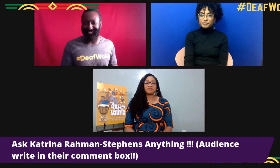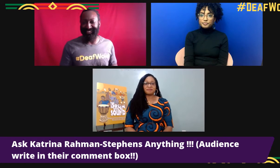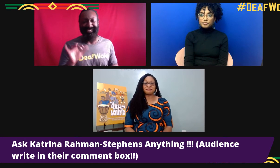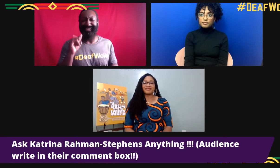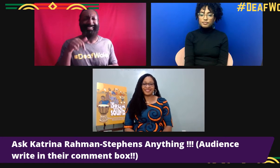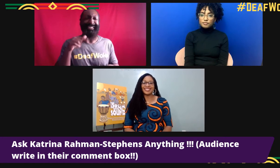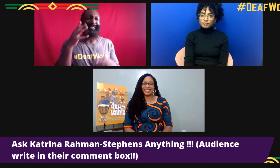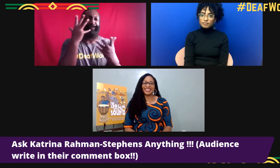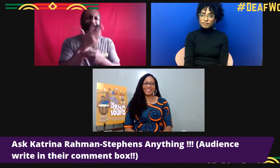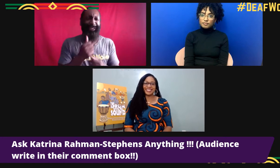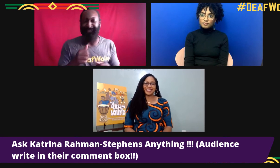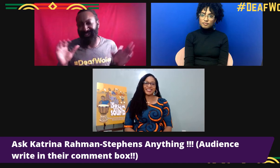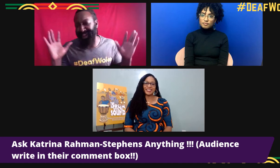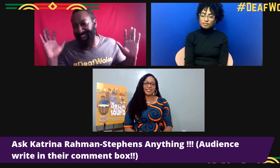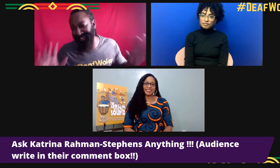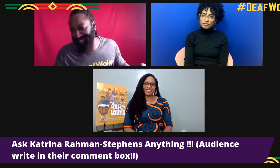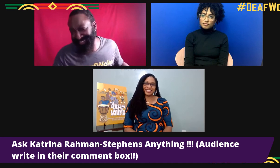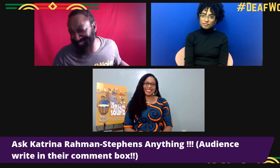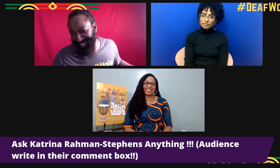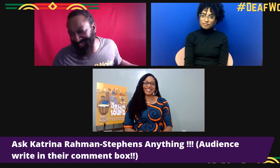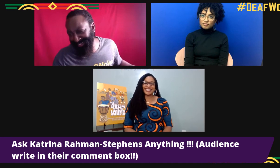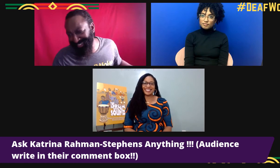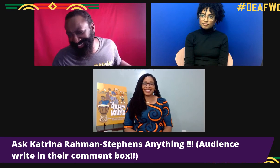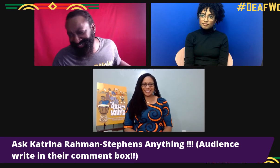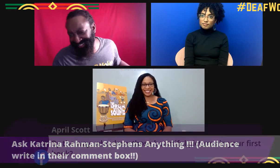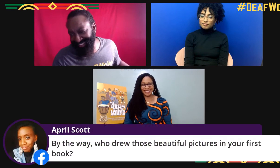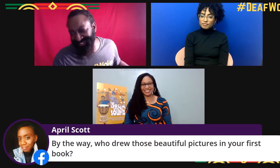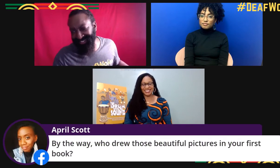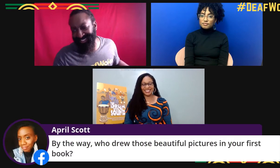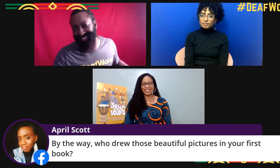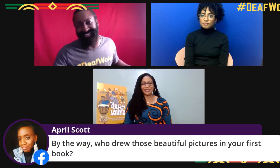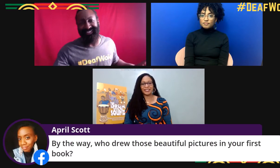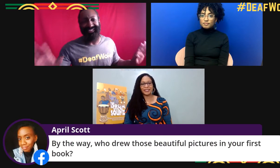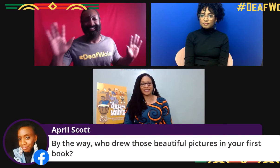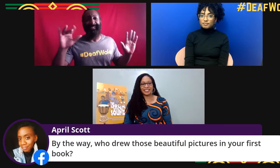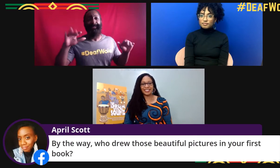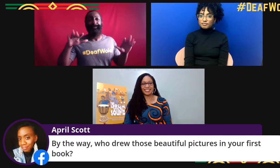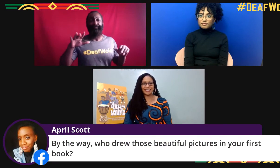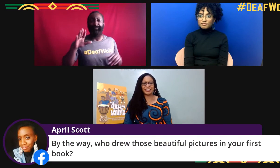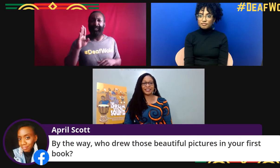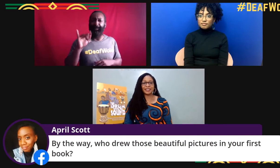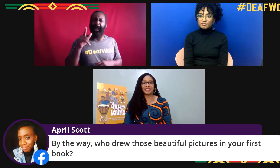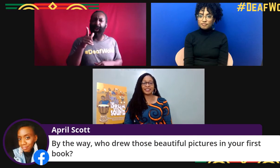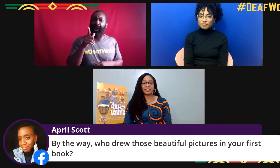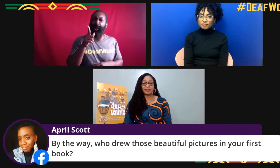be contradictory. But that's not you. But so what you did and what you're doing is beautiful.